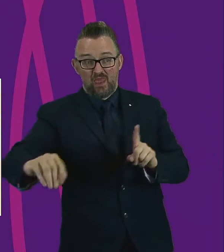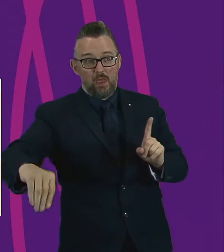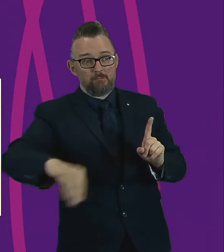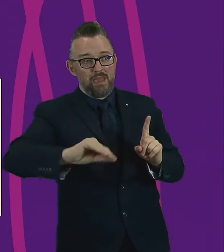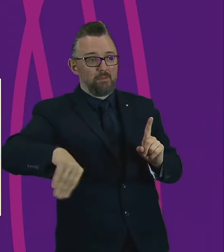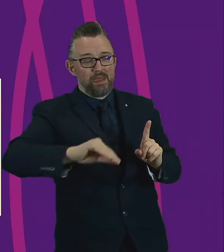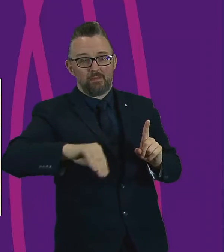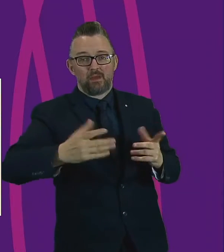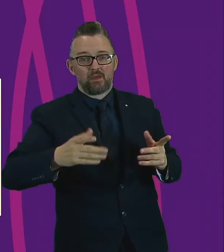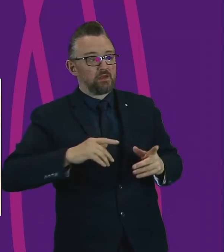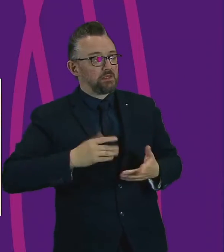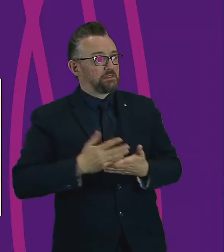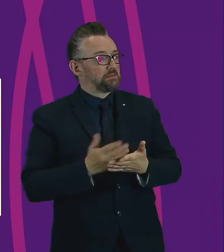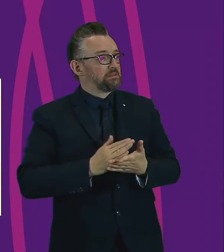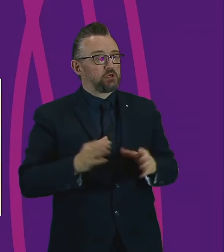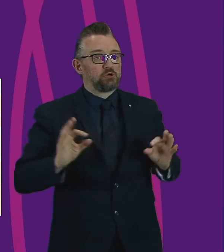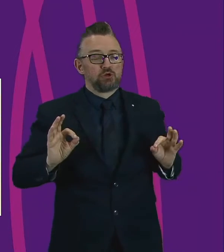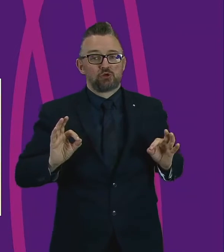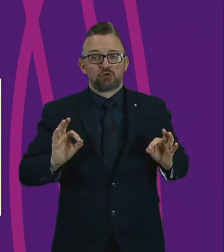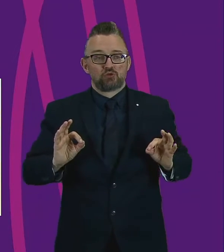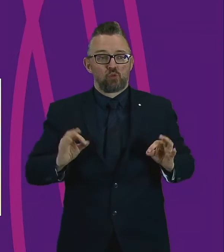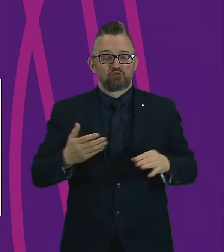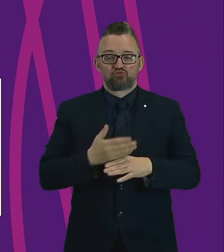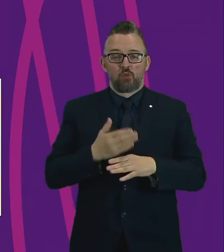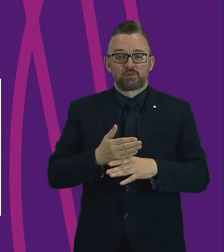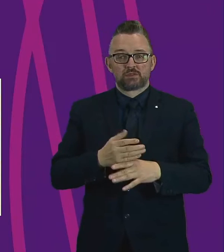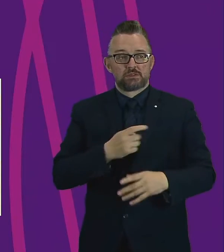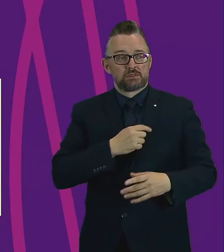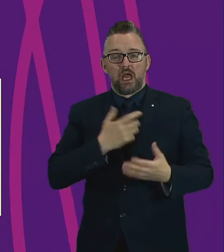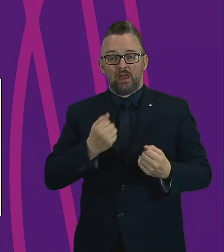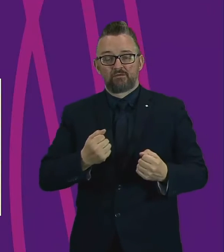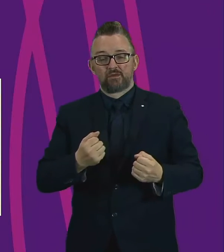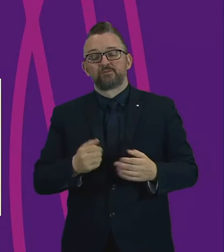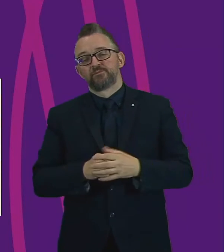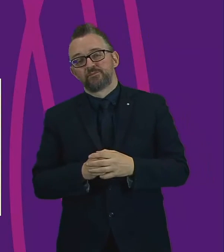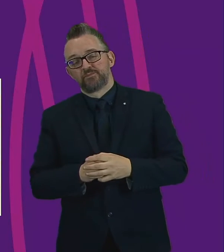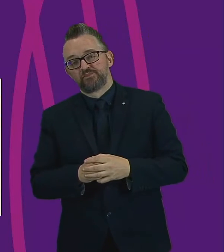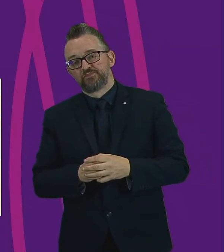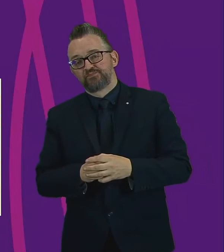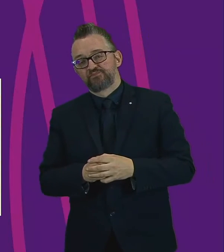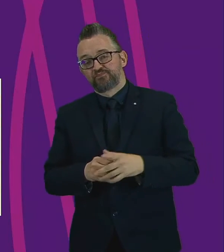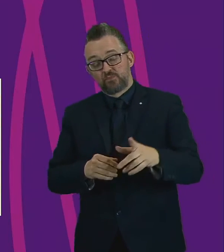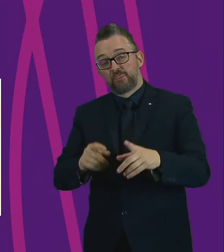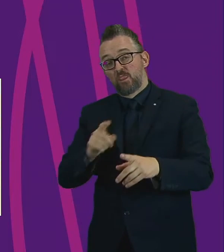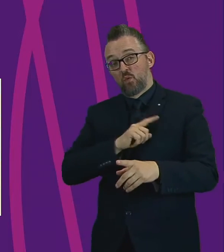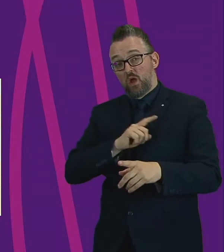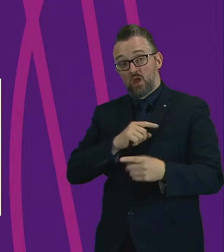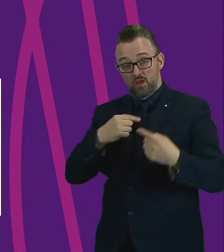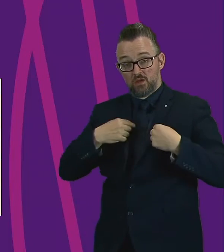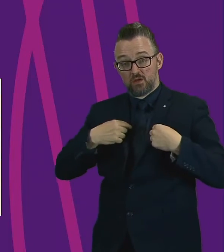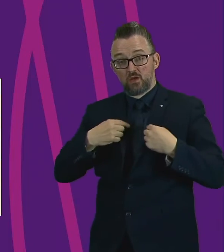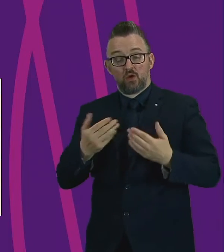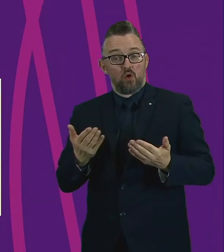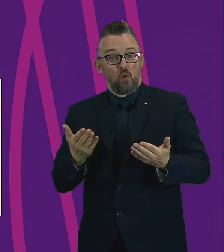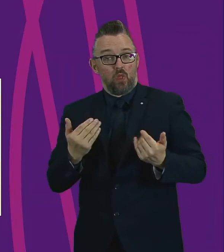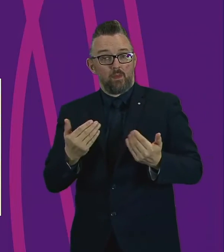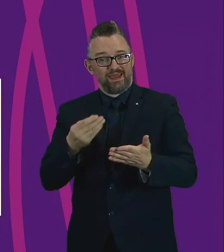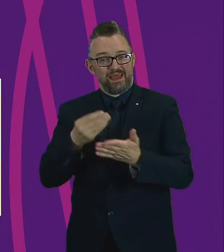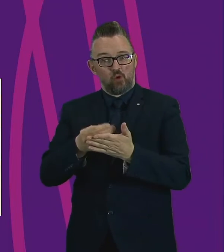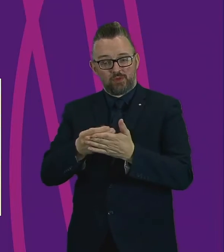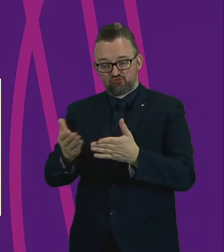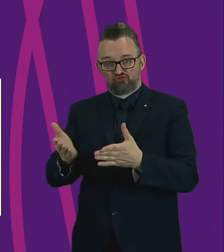job insecurity, not to mention significant financial risks. And that's why we welcome an economic